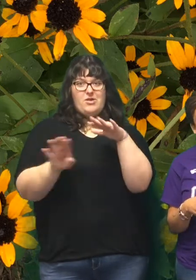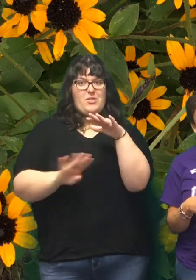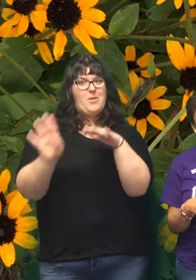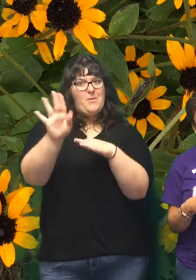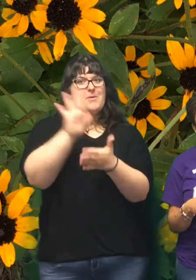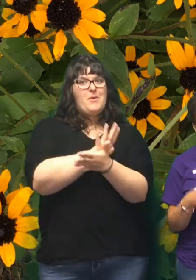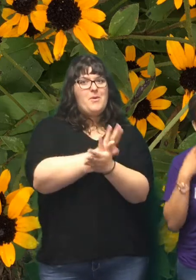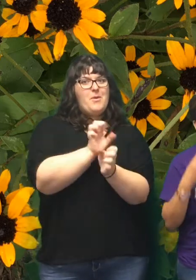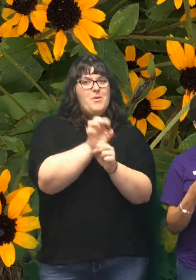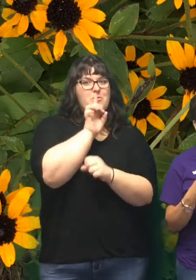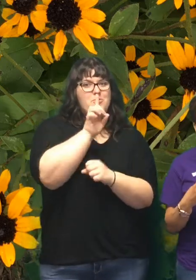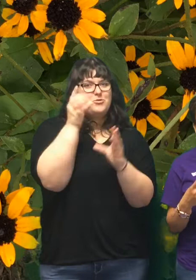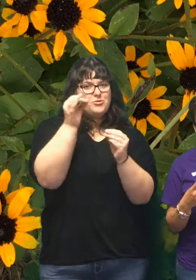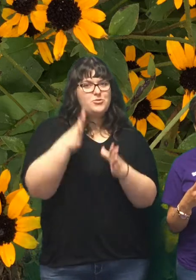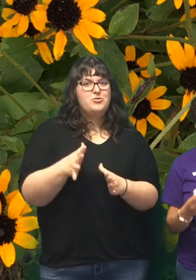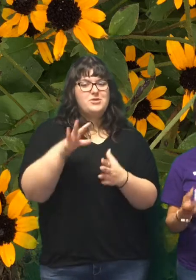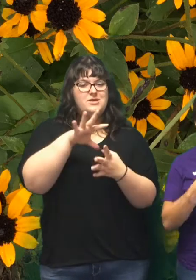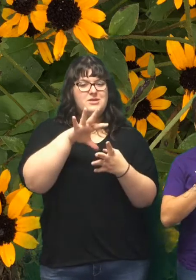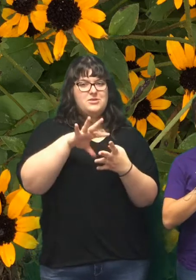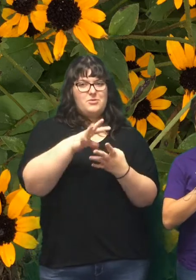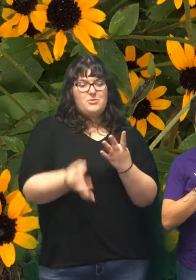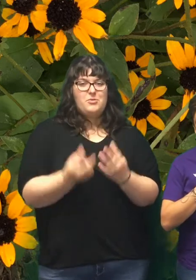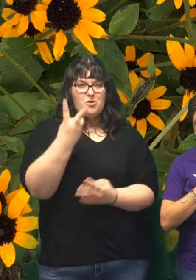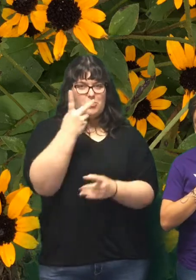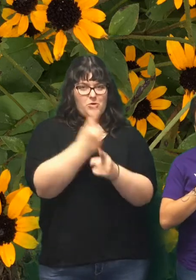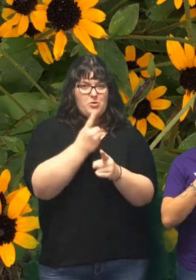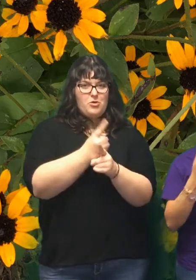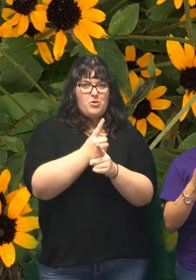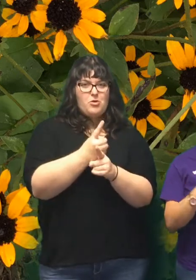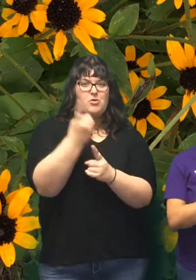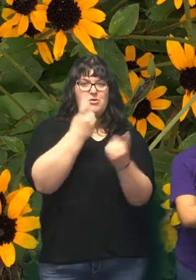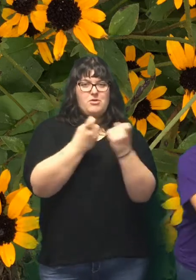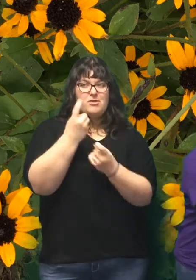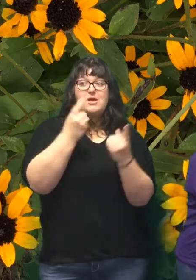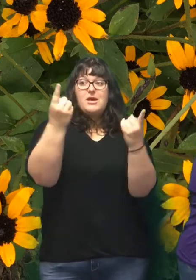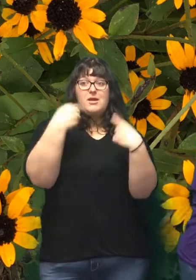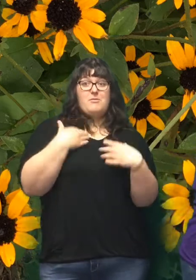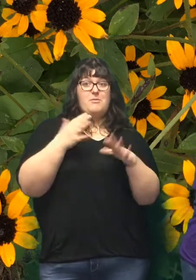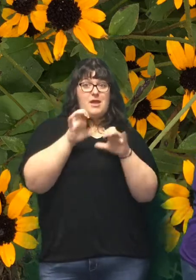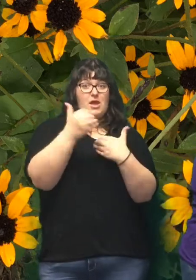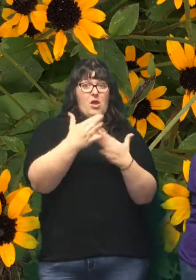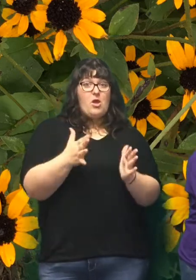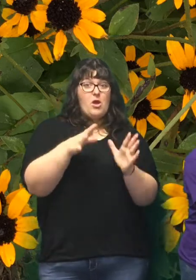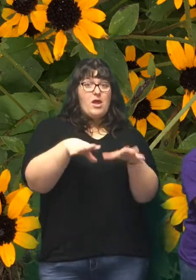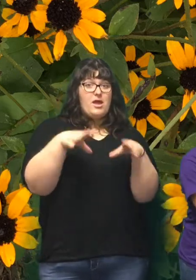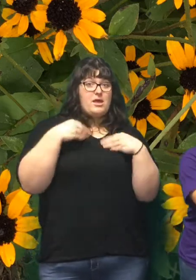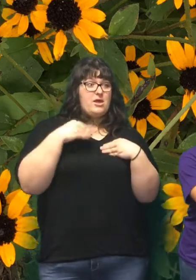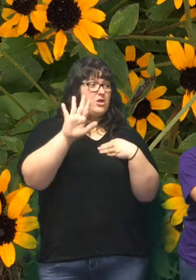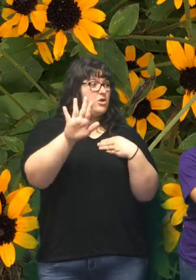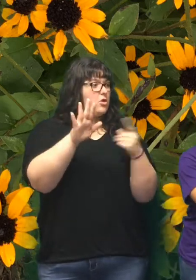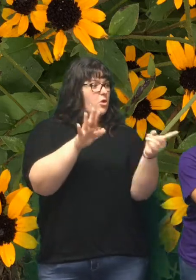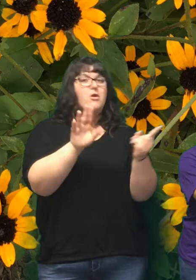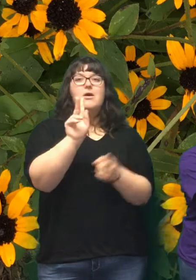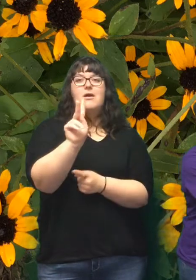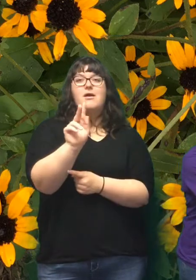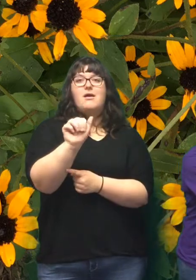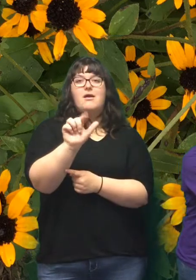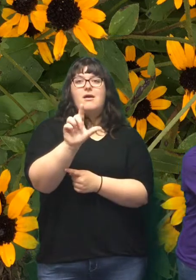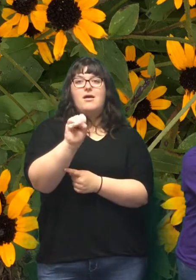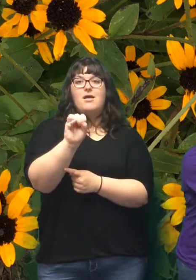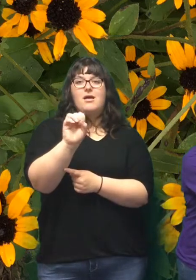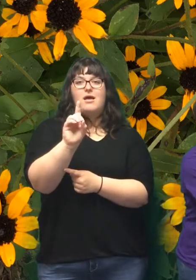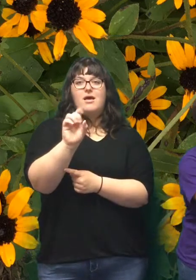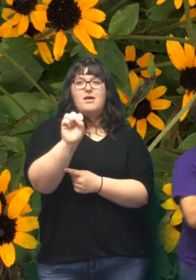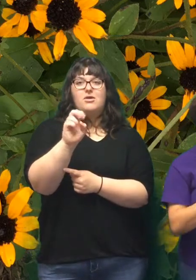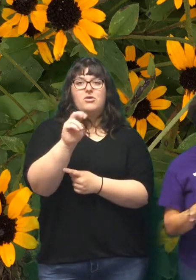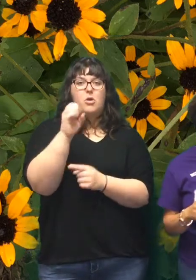paper. Make sure teachers, you select 2 right answers. Come to my classroom and come receive your, what is this? Kaleidoscope. Look through here and